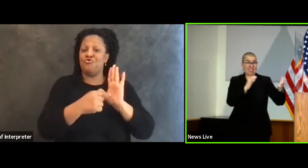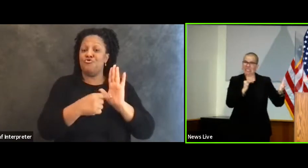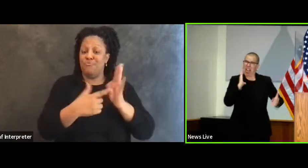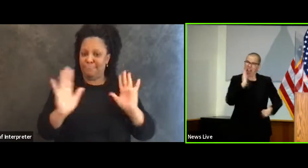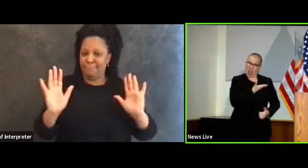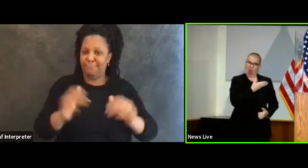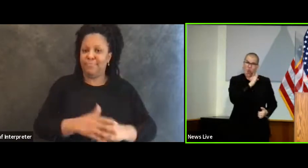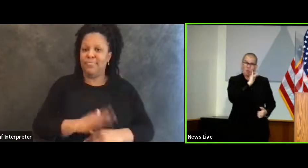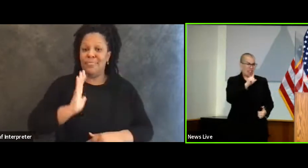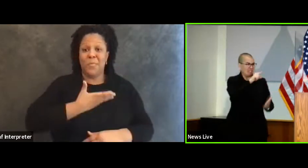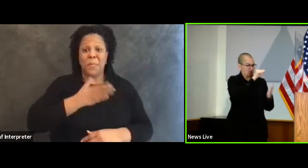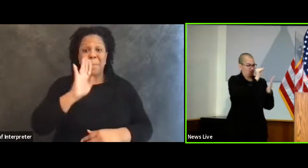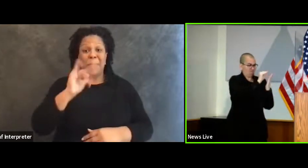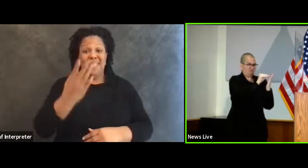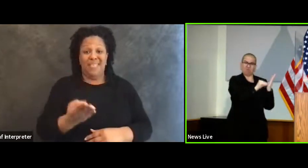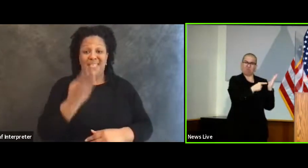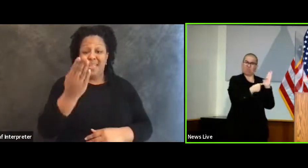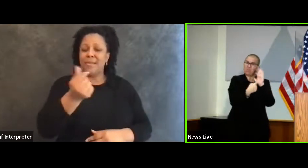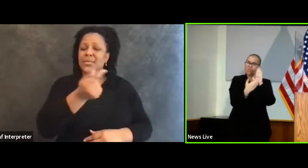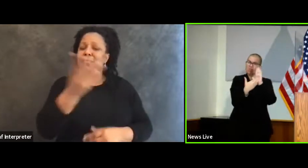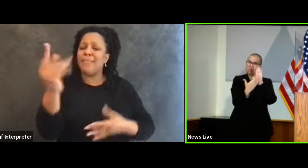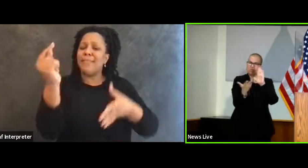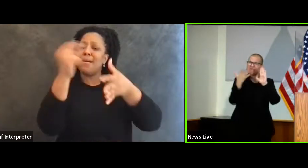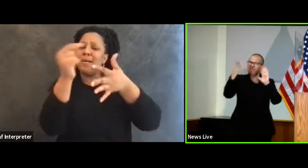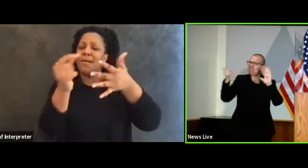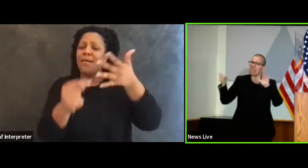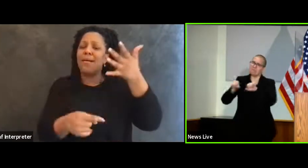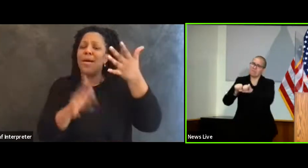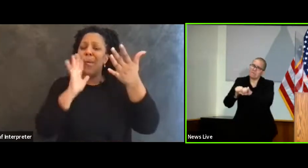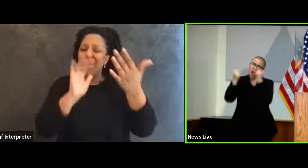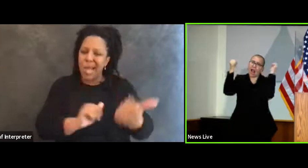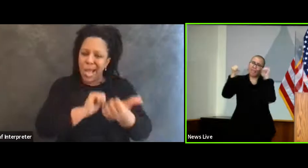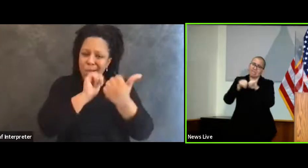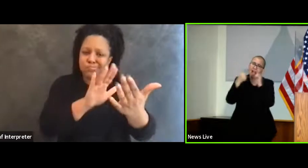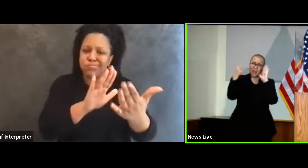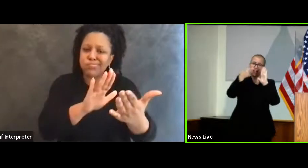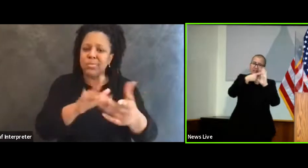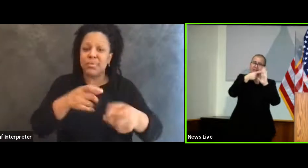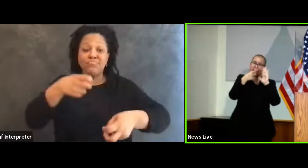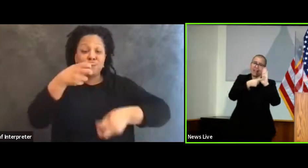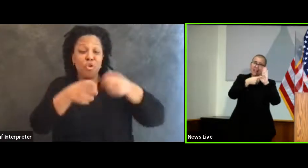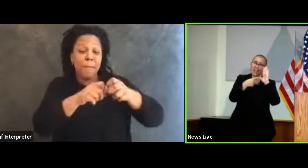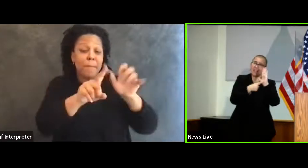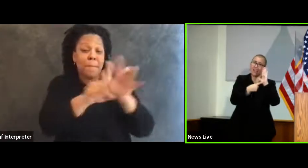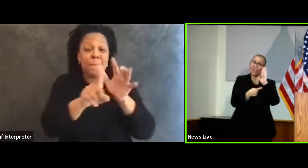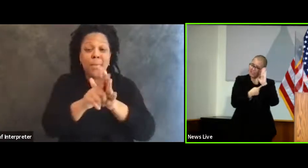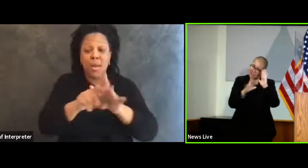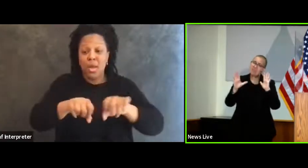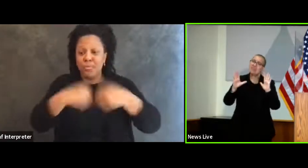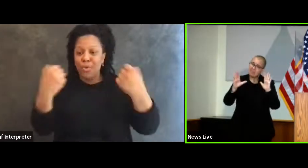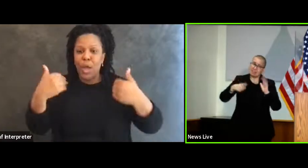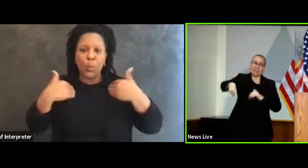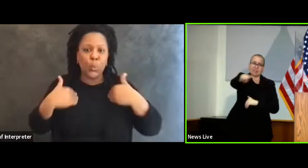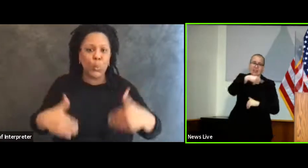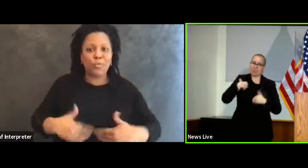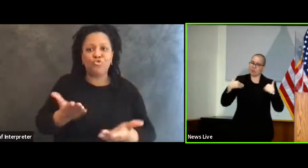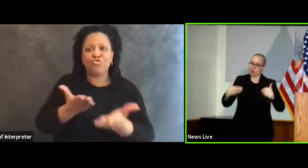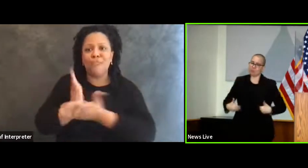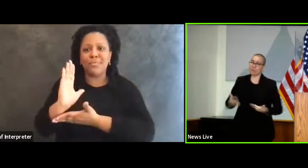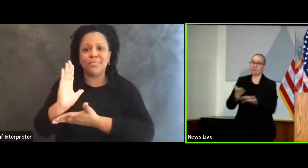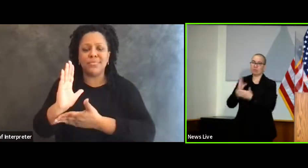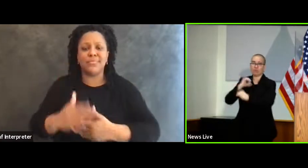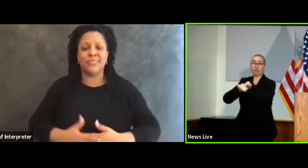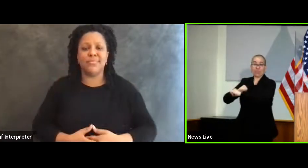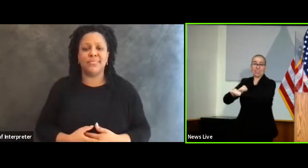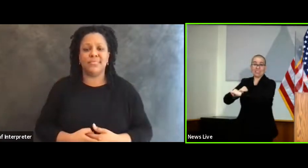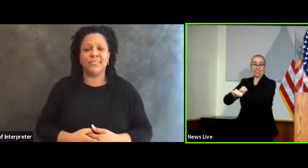address these violations of decency and human rights. Now, it is a simple fact that Senator Kent just